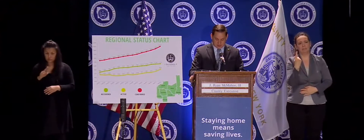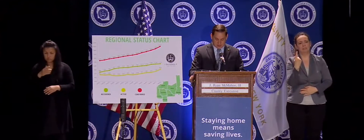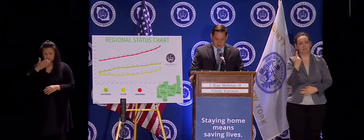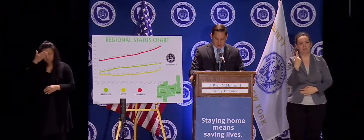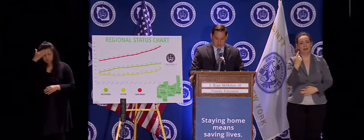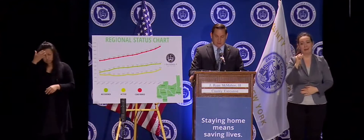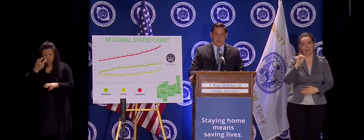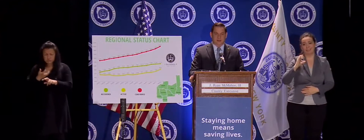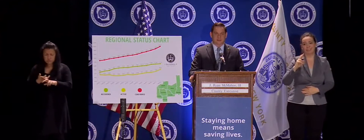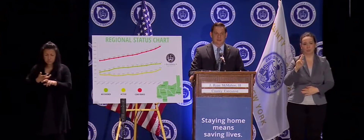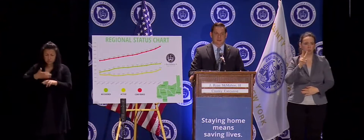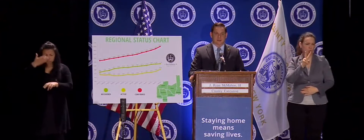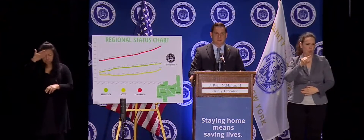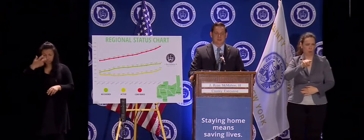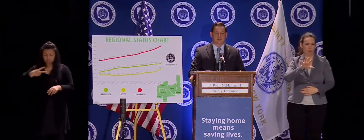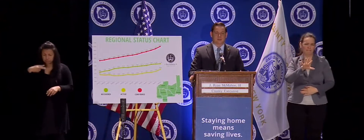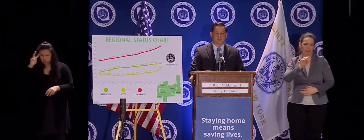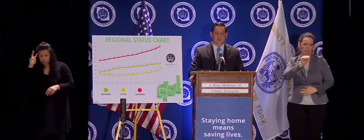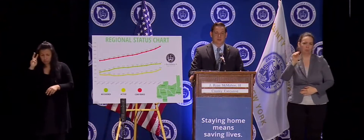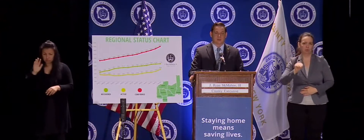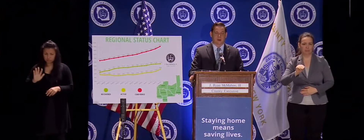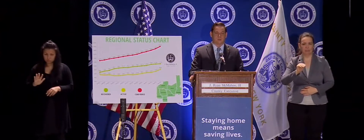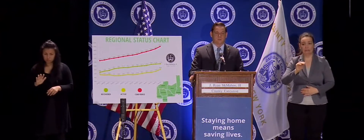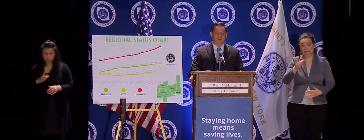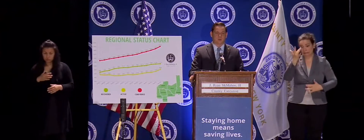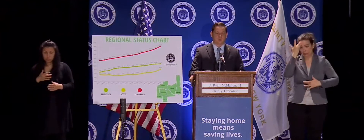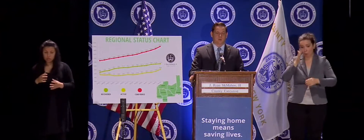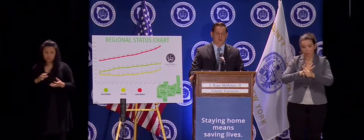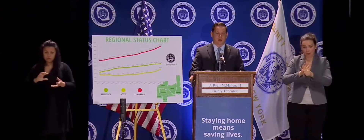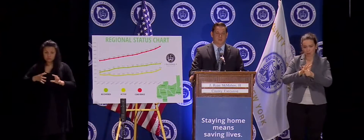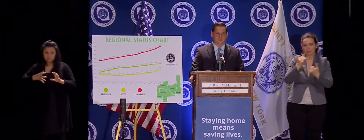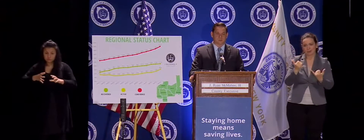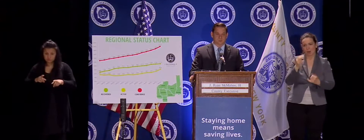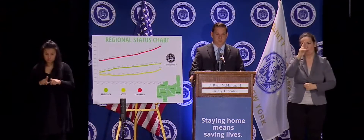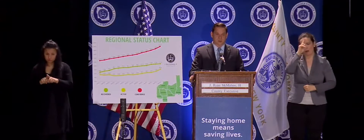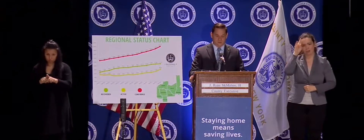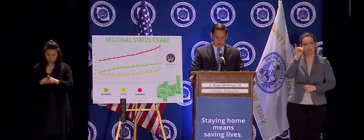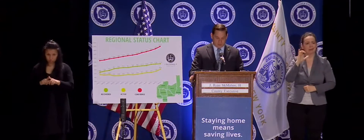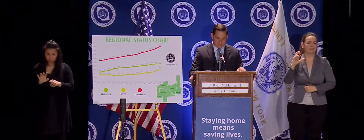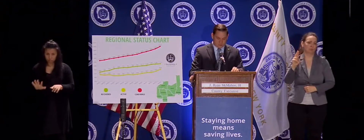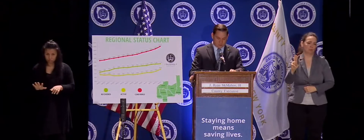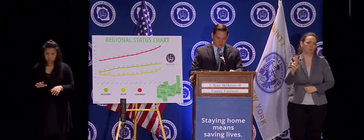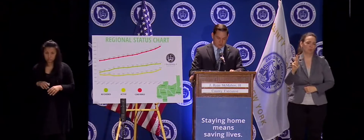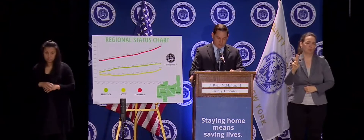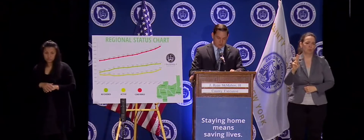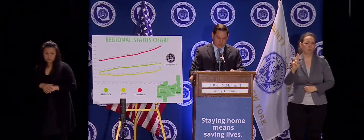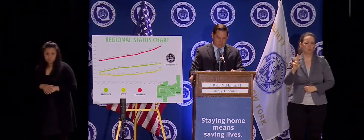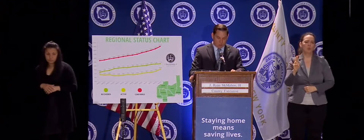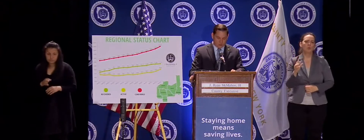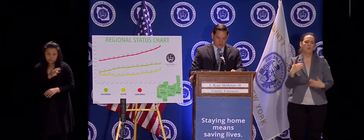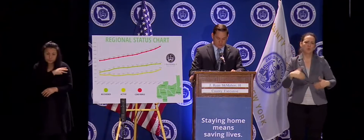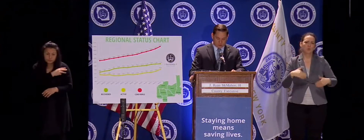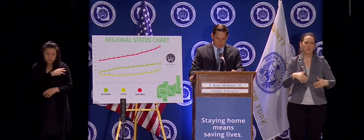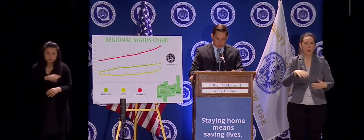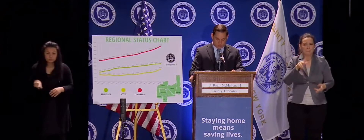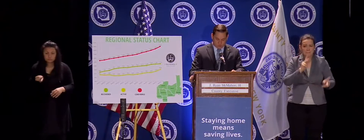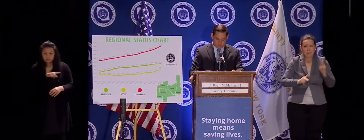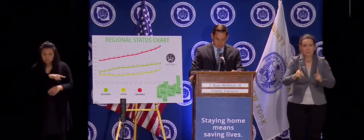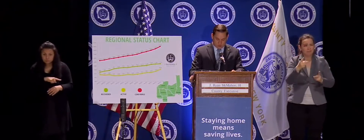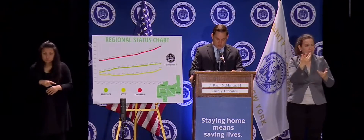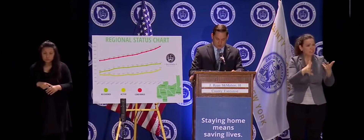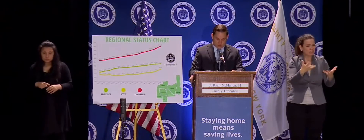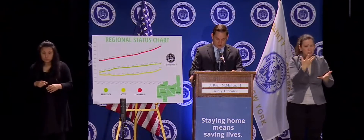cases. Again, let's, as we think about everyone we've lost and their families, and we mourn them as a